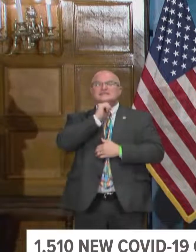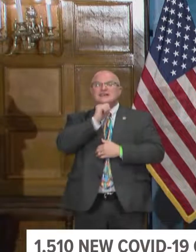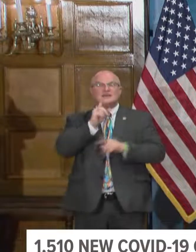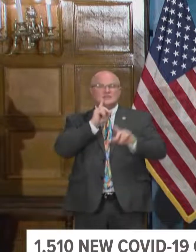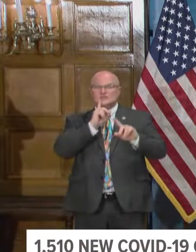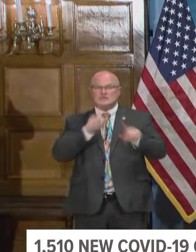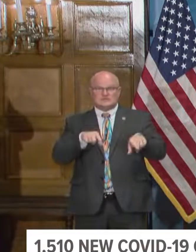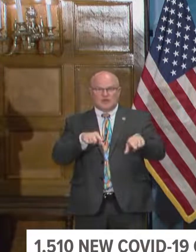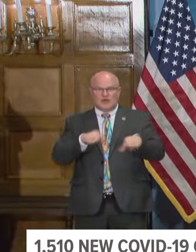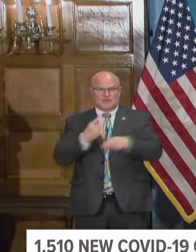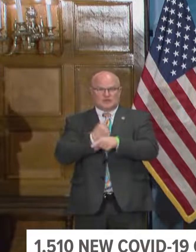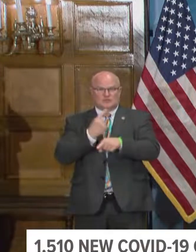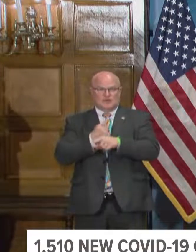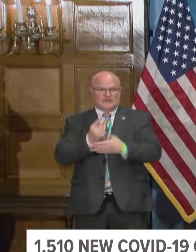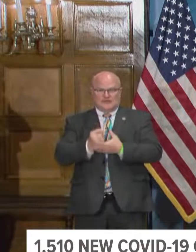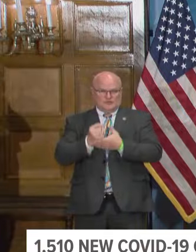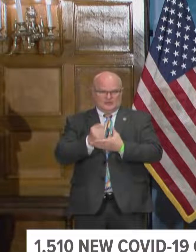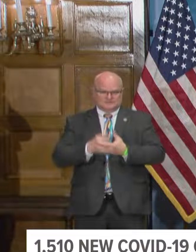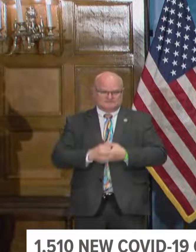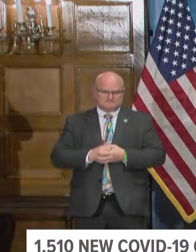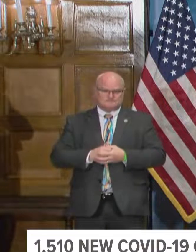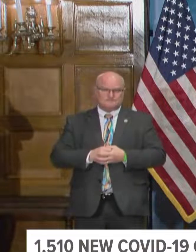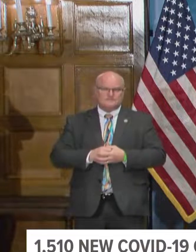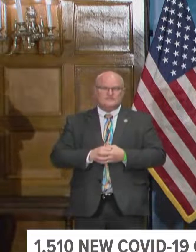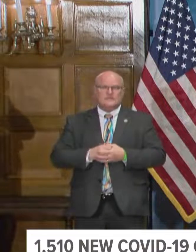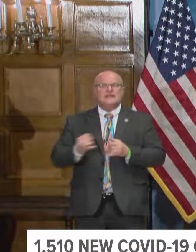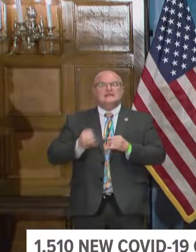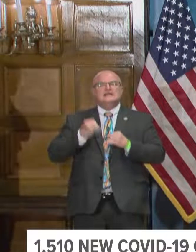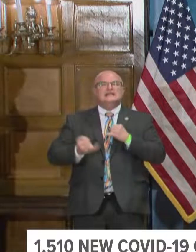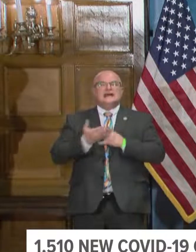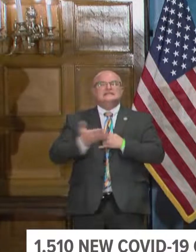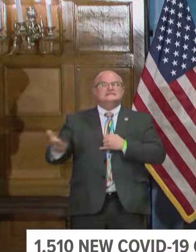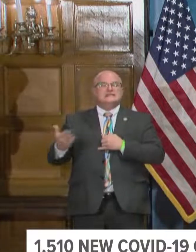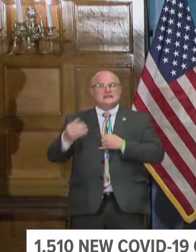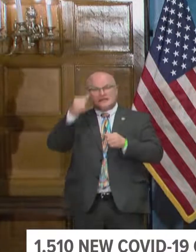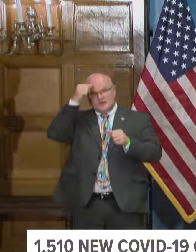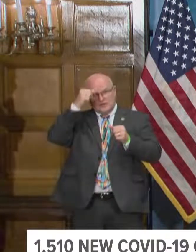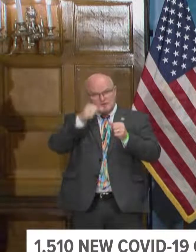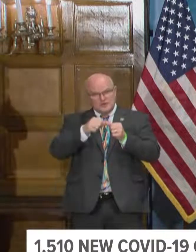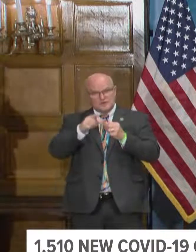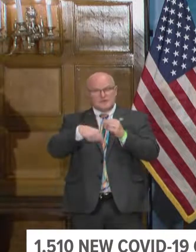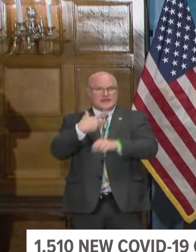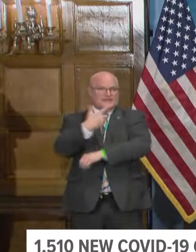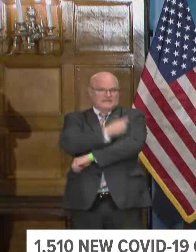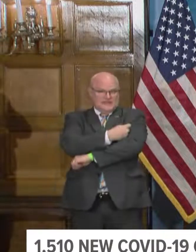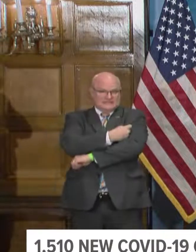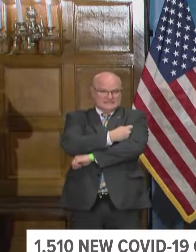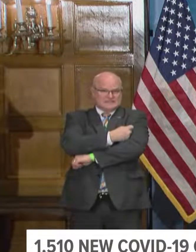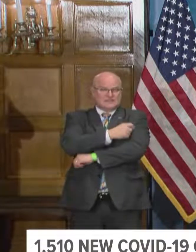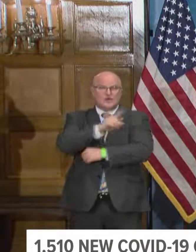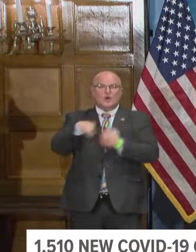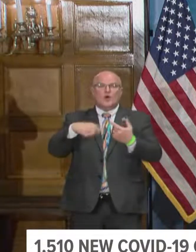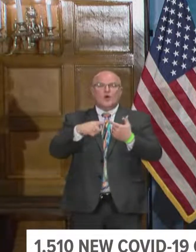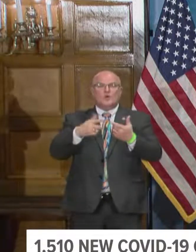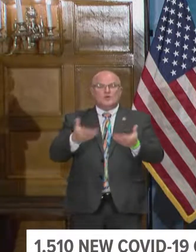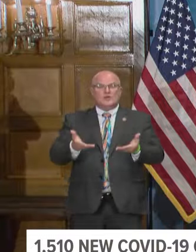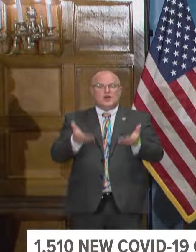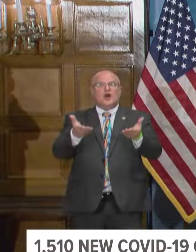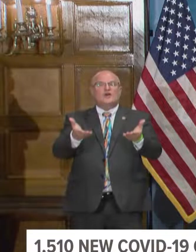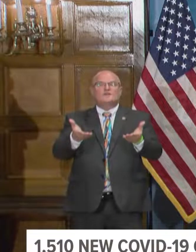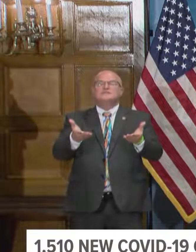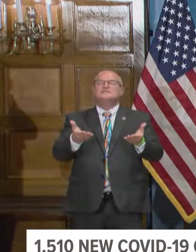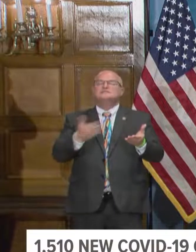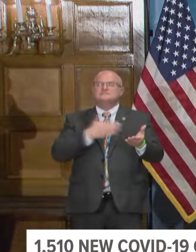responding appropriately to therapy. Lastly, I want to remind everyone about the vaccines. When offered, I encourage you to take